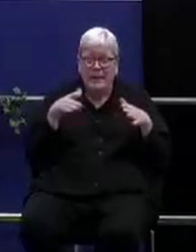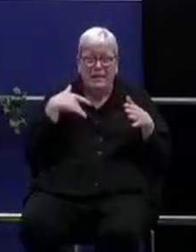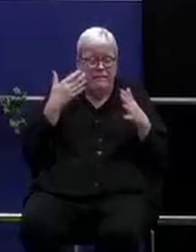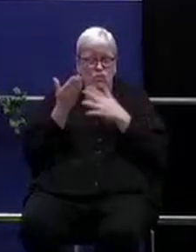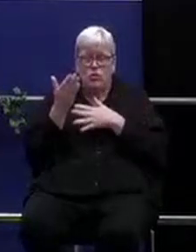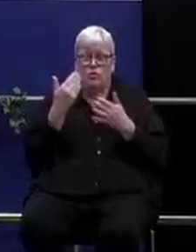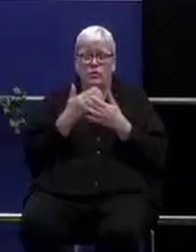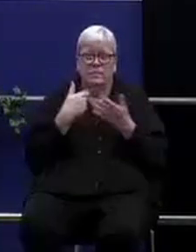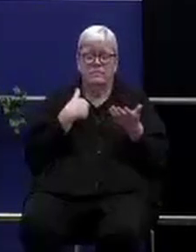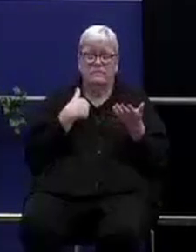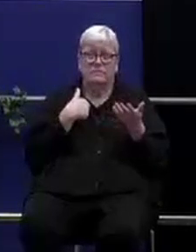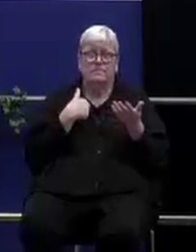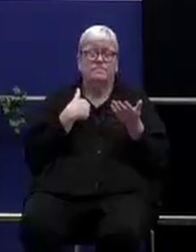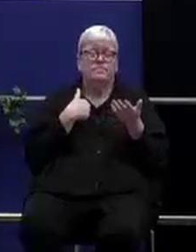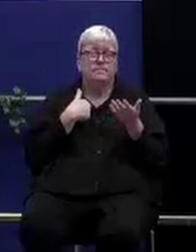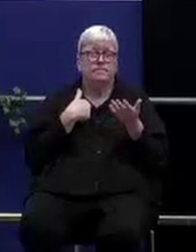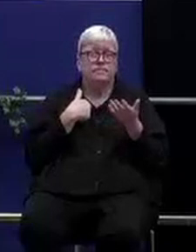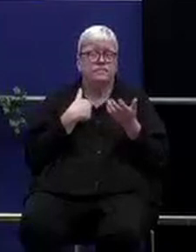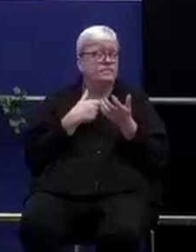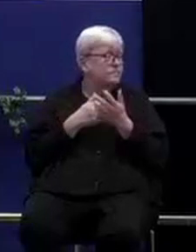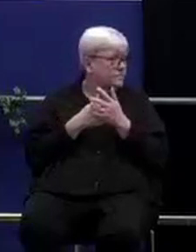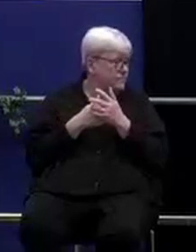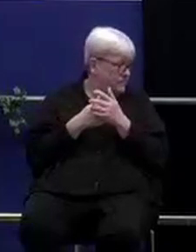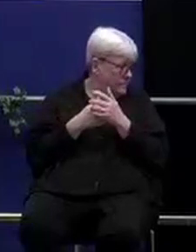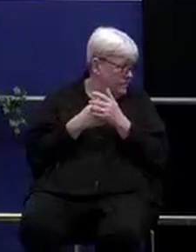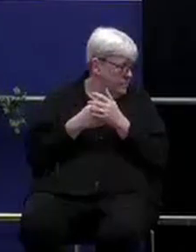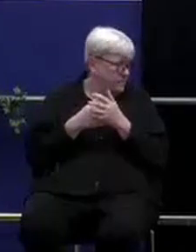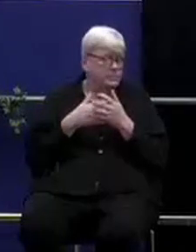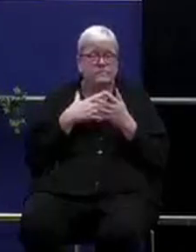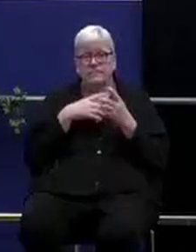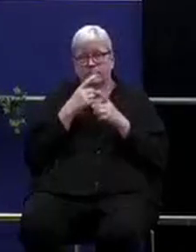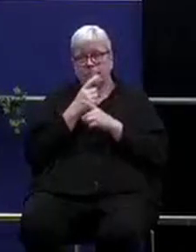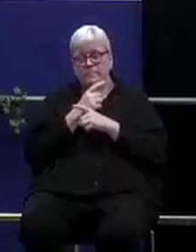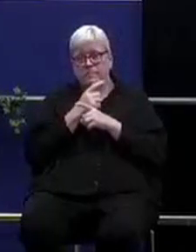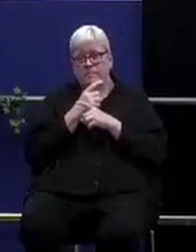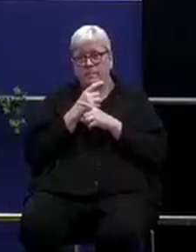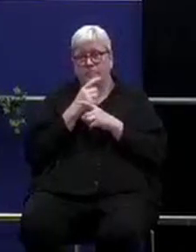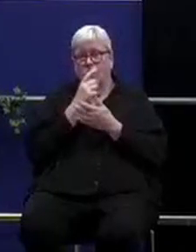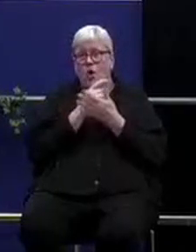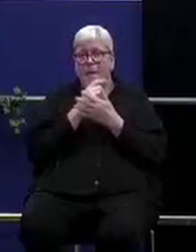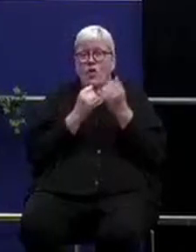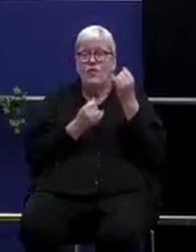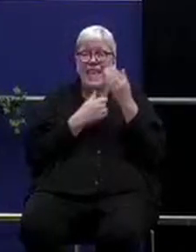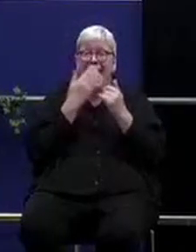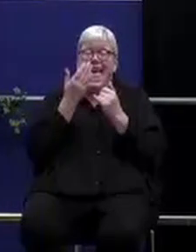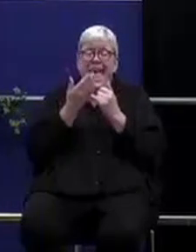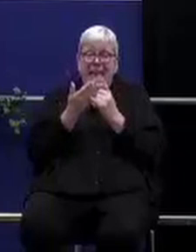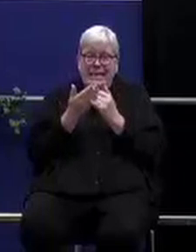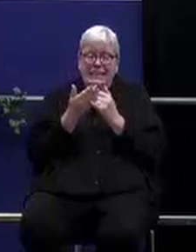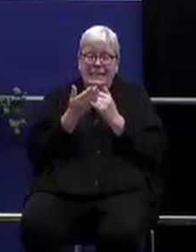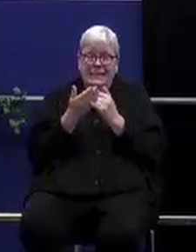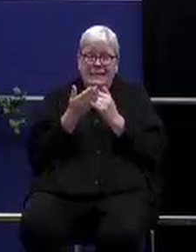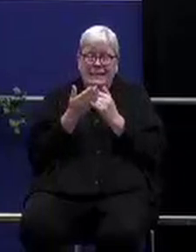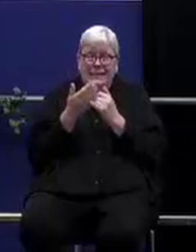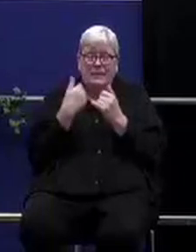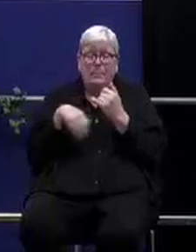made it probably a bit more relatable. I just want to chat a bit about the ending. And I watched